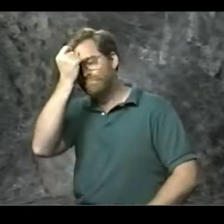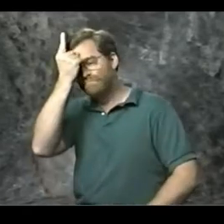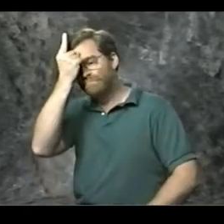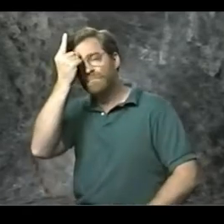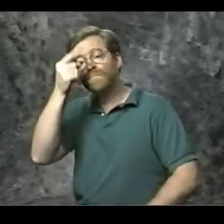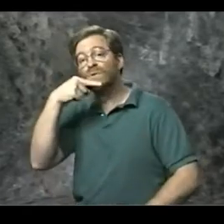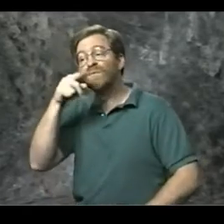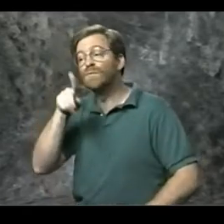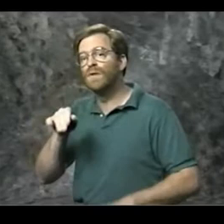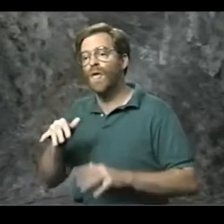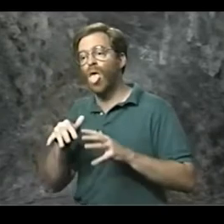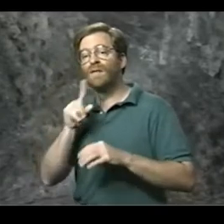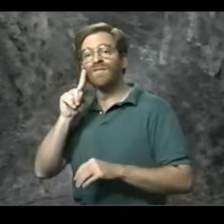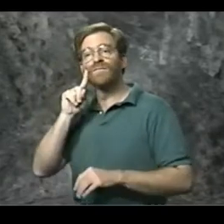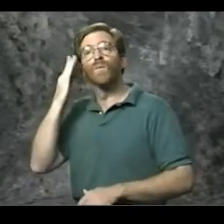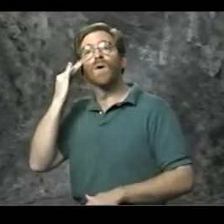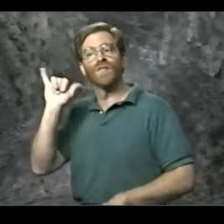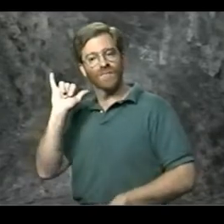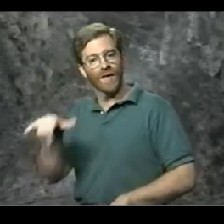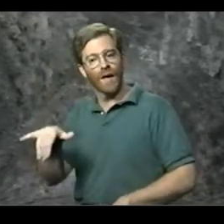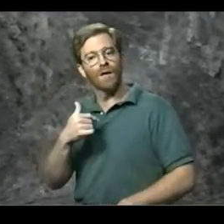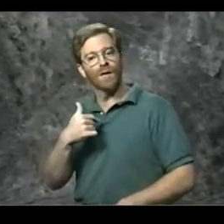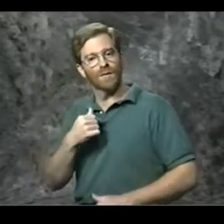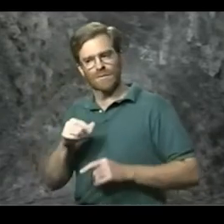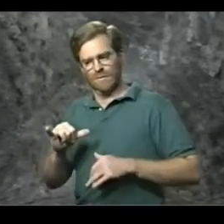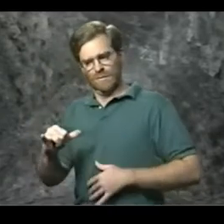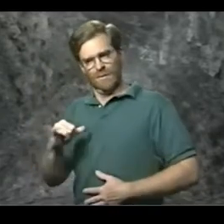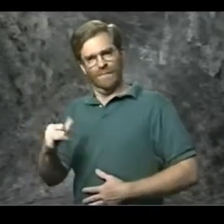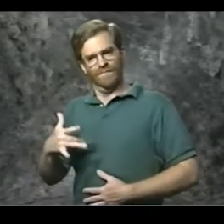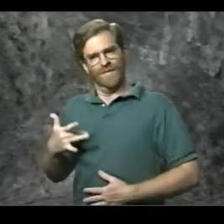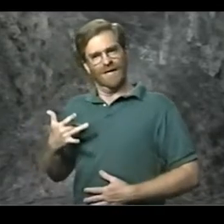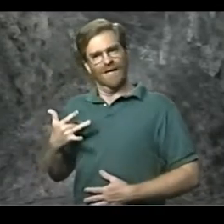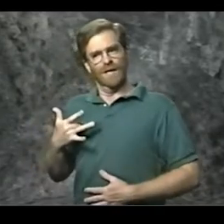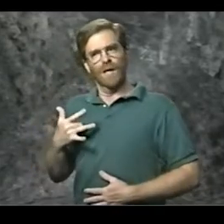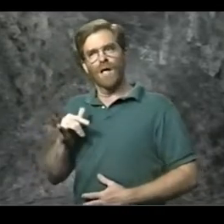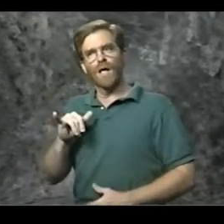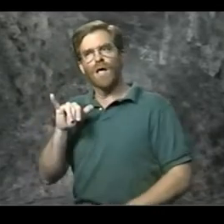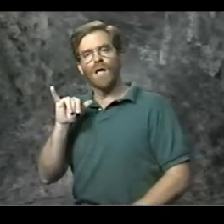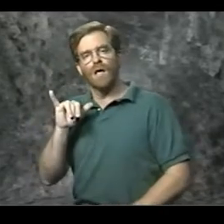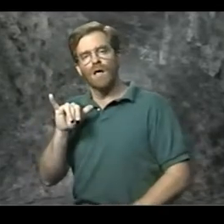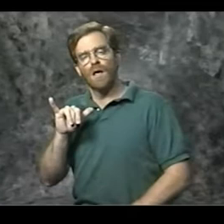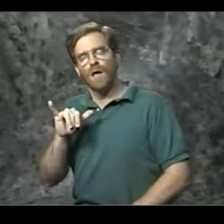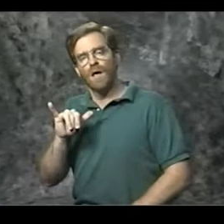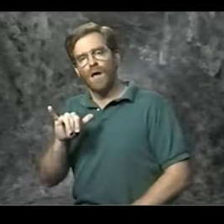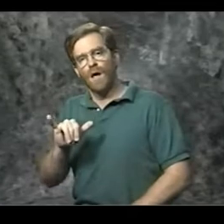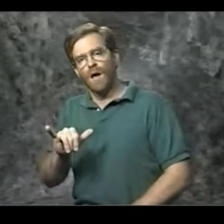And then I just started seeing myself reacting badly to this gentleman next to me.